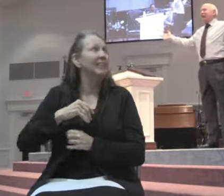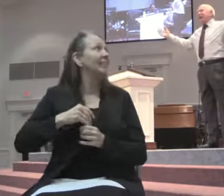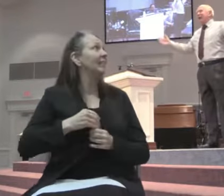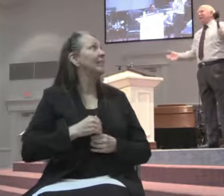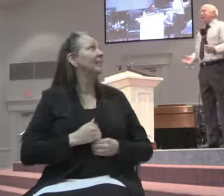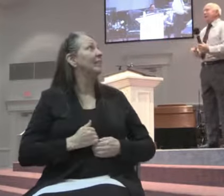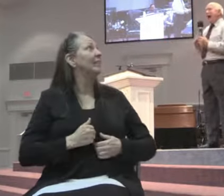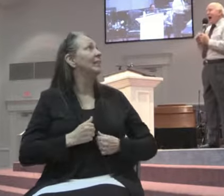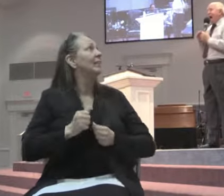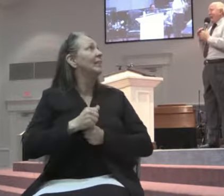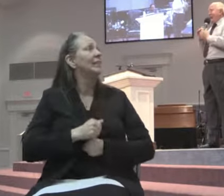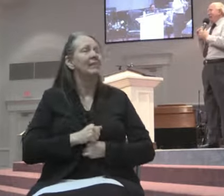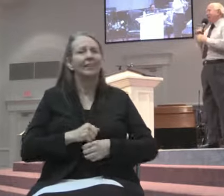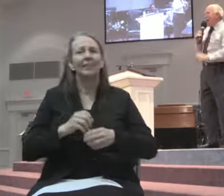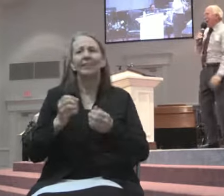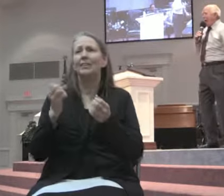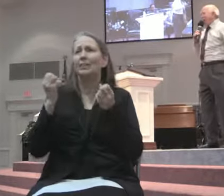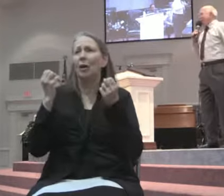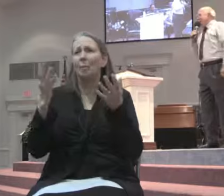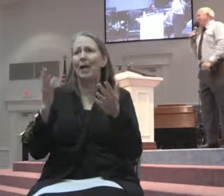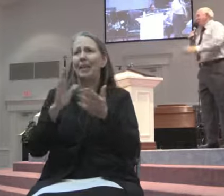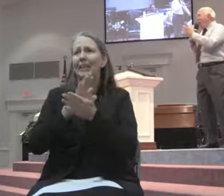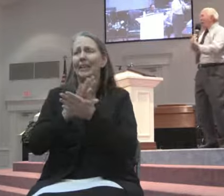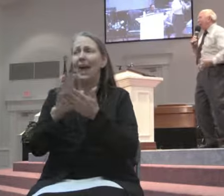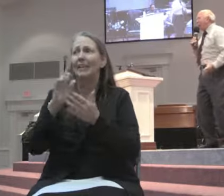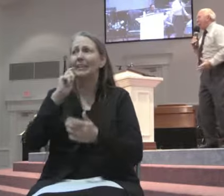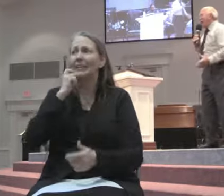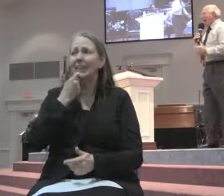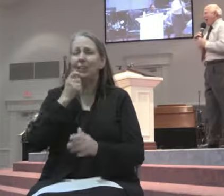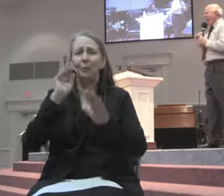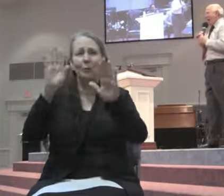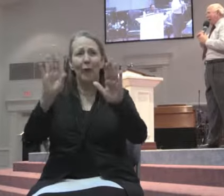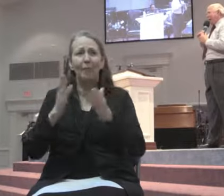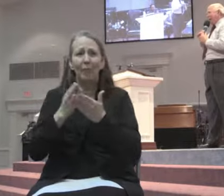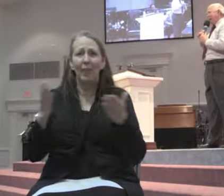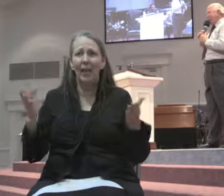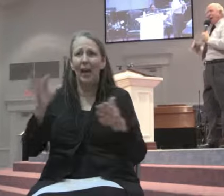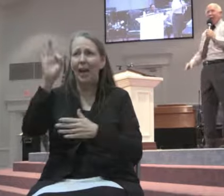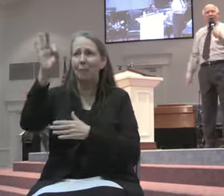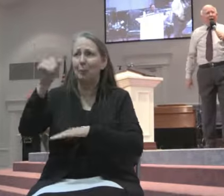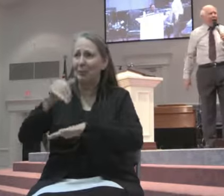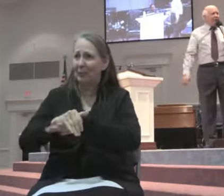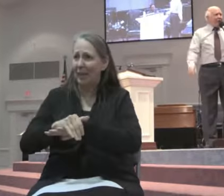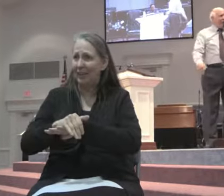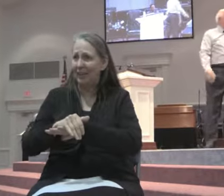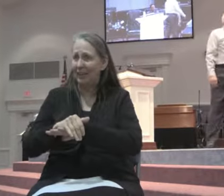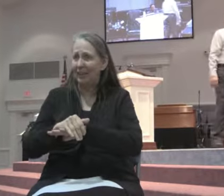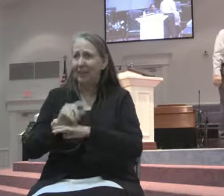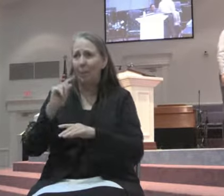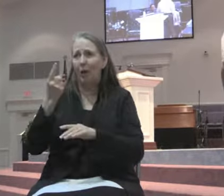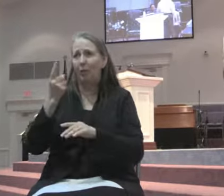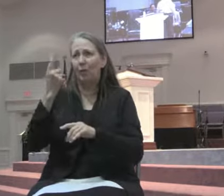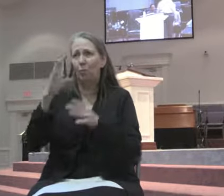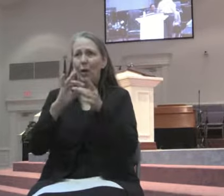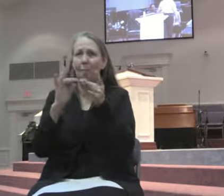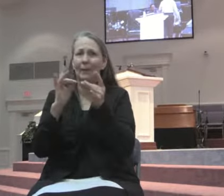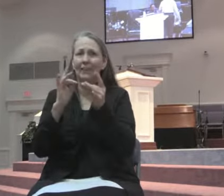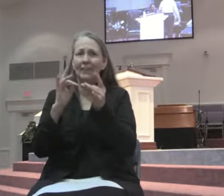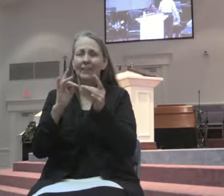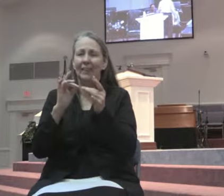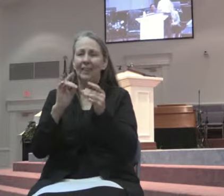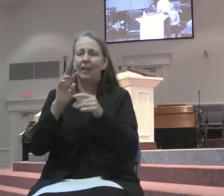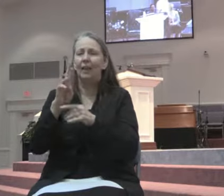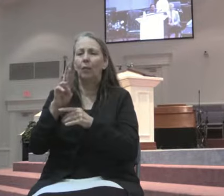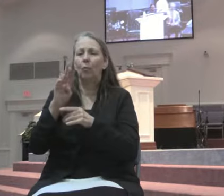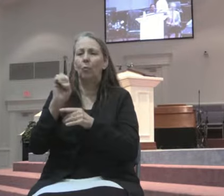there's so many nice, neat, wonderful things that I could preach tonight, but I've only got one message, and that's